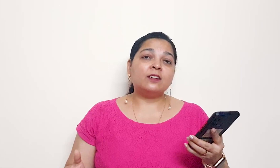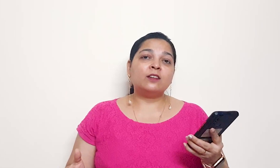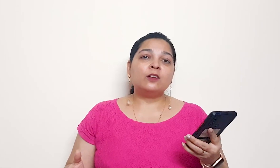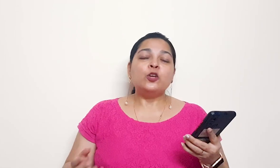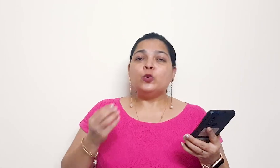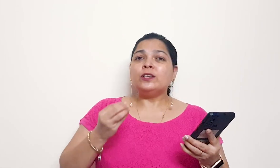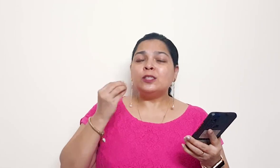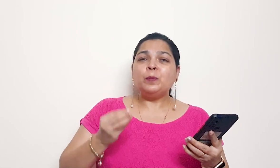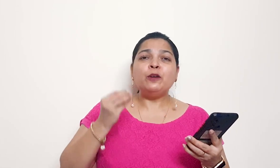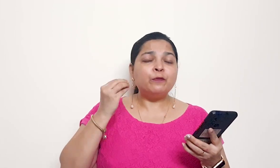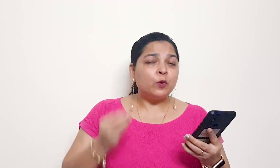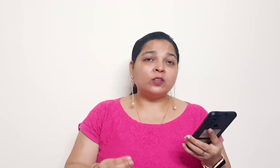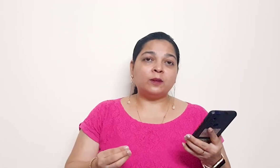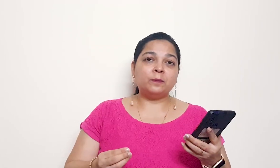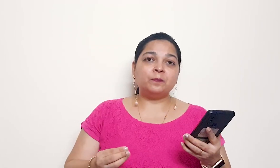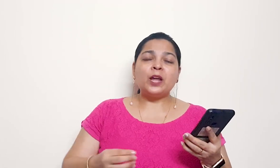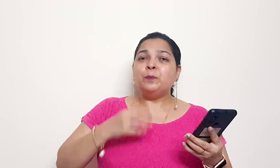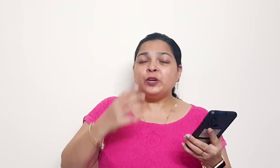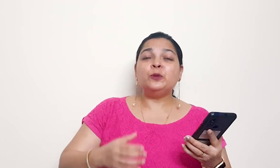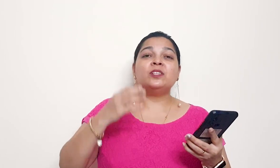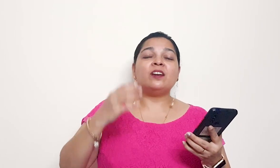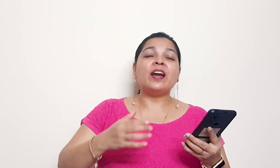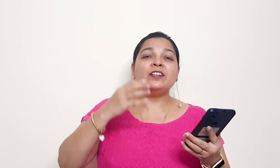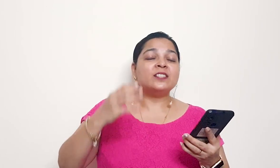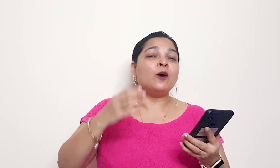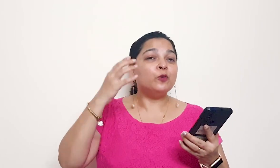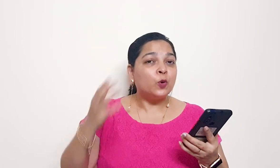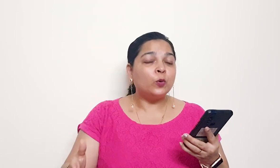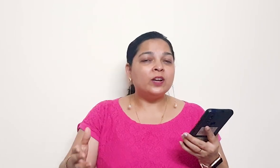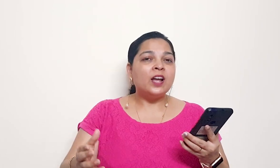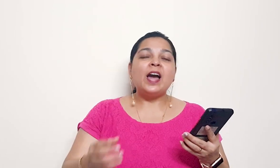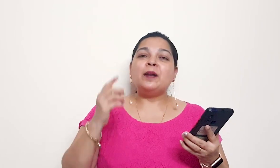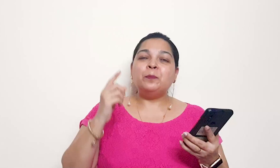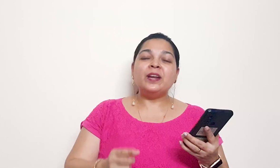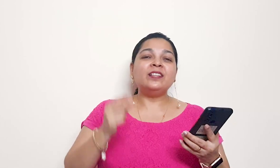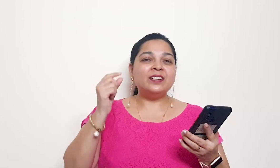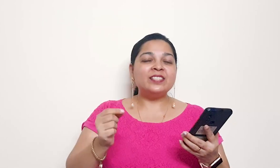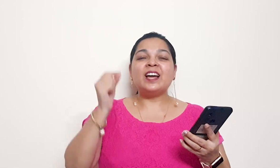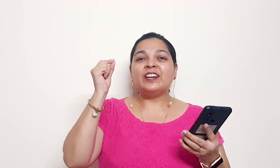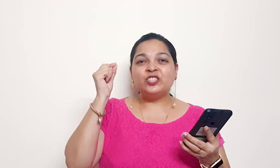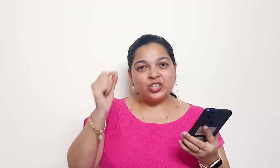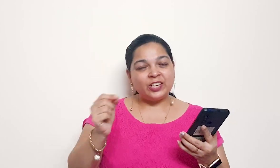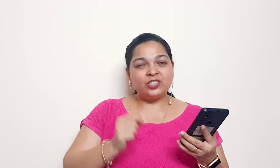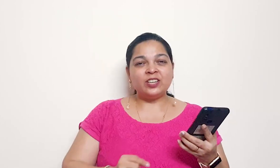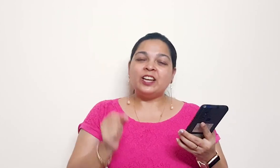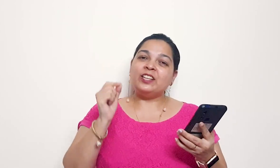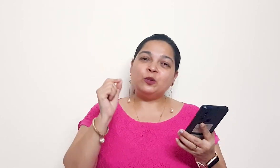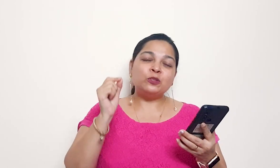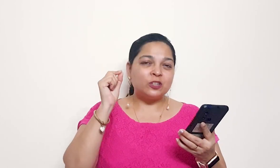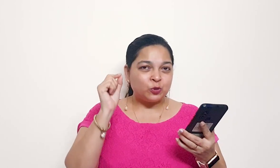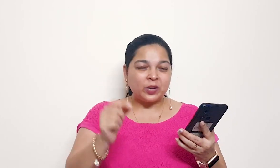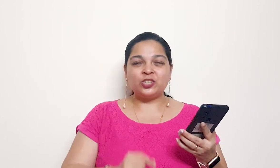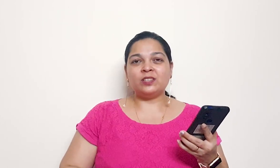Yes, you can speak forth and produce the right sound code and bring the desired change